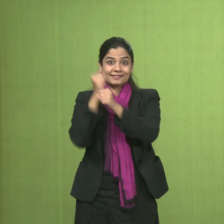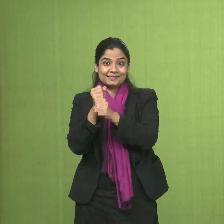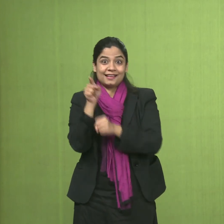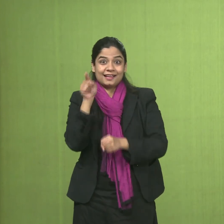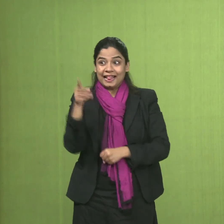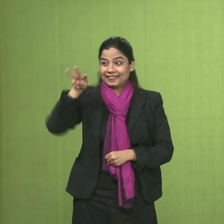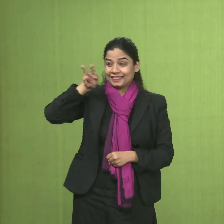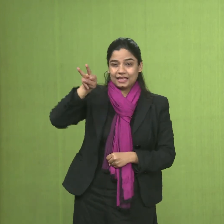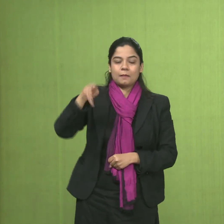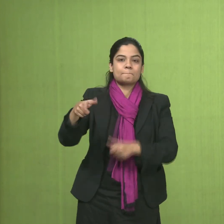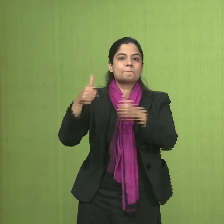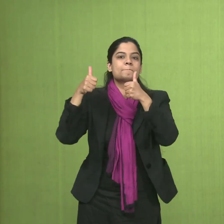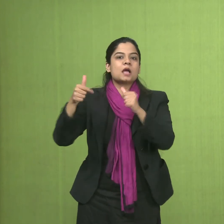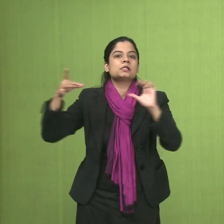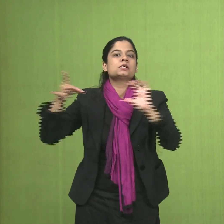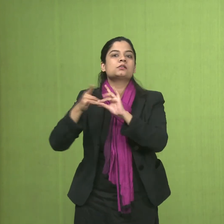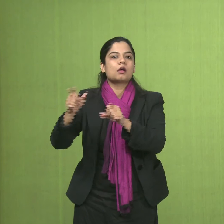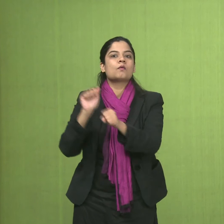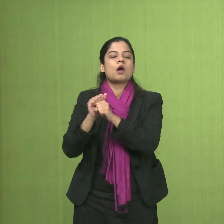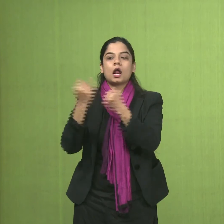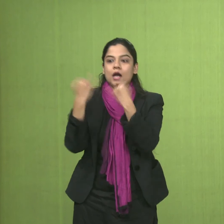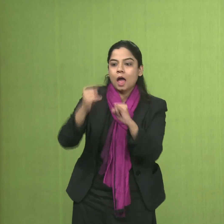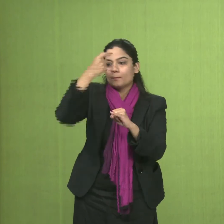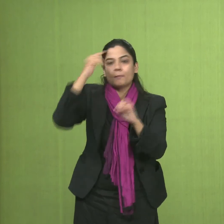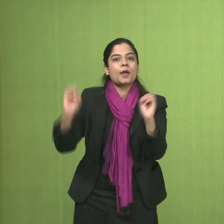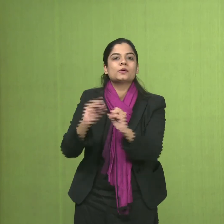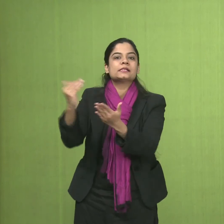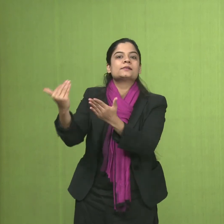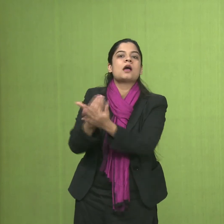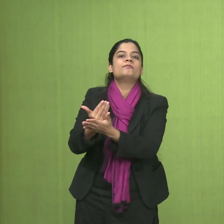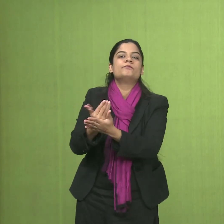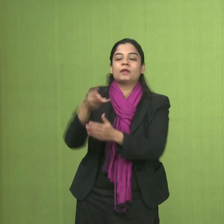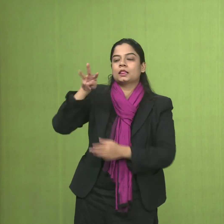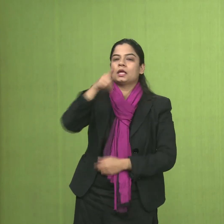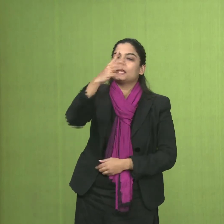always invest in 3-pin plugs, so that no issues come up.